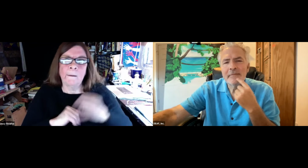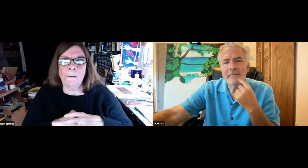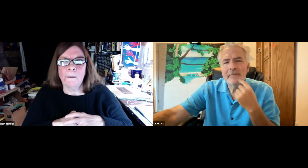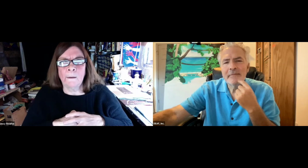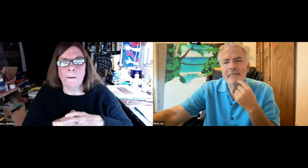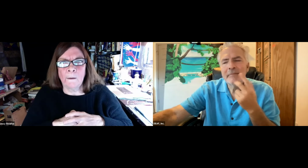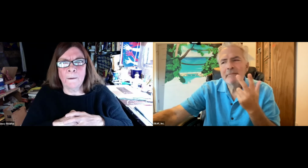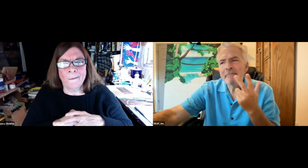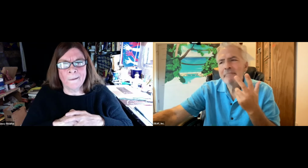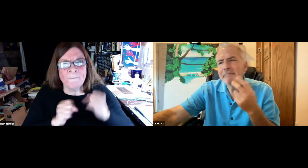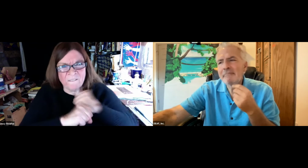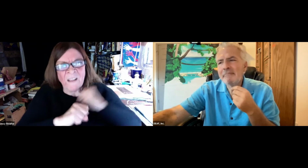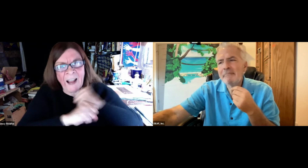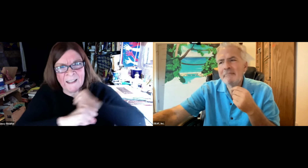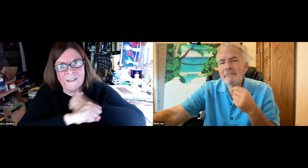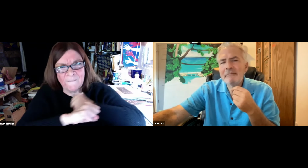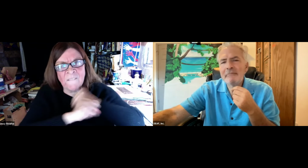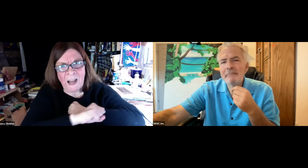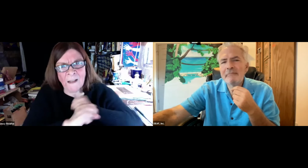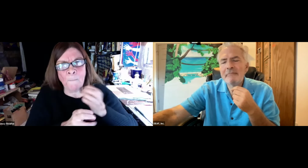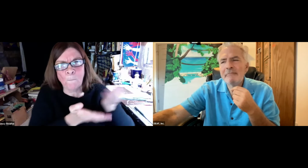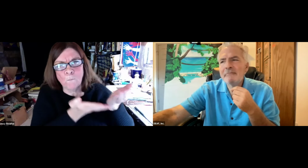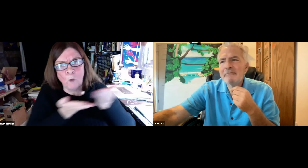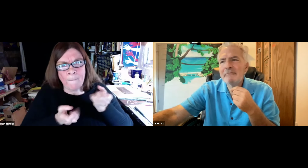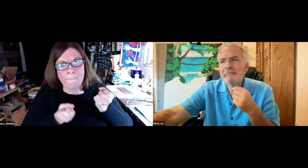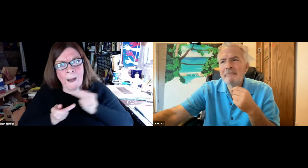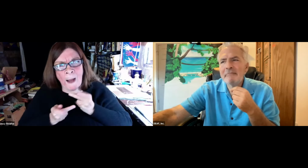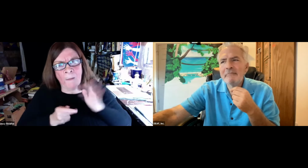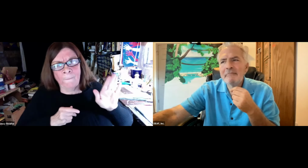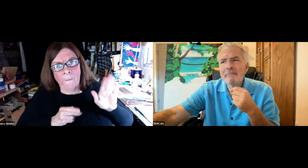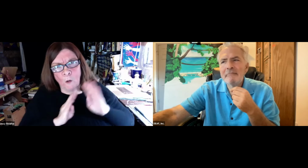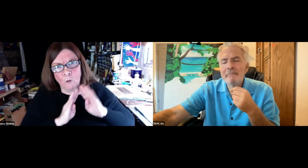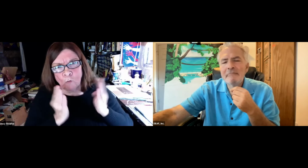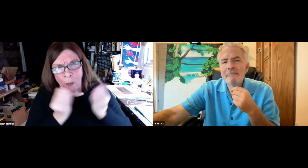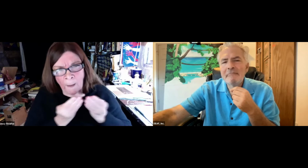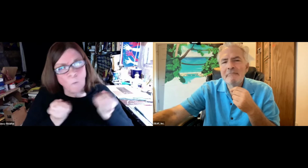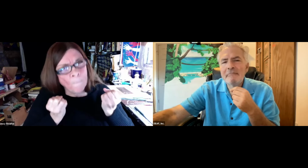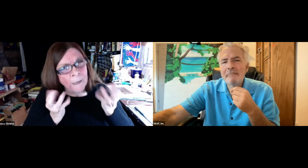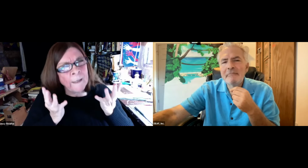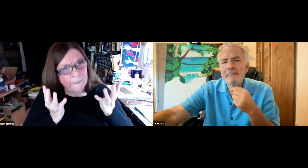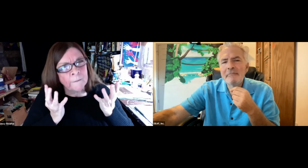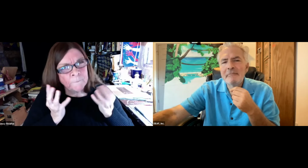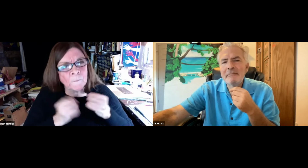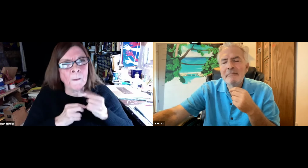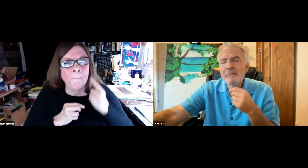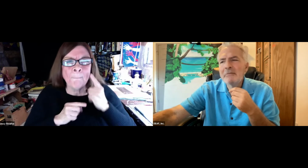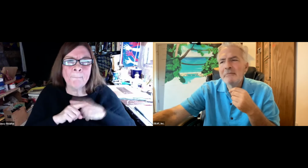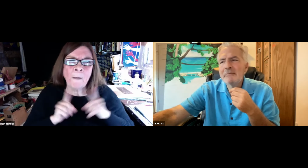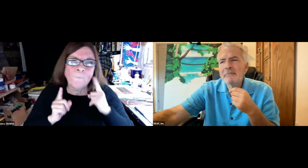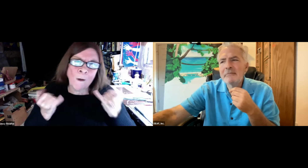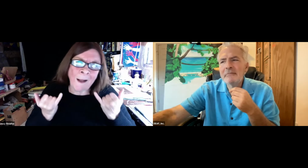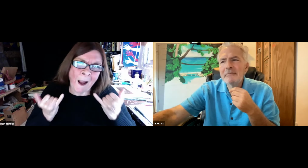been lost, are now gone, and have been taken from us. This is why we need to continue to fight to bring back